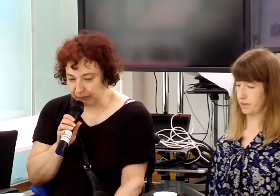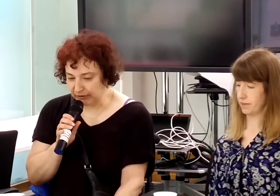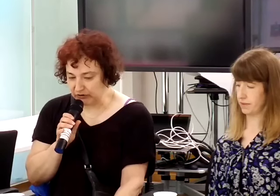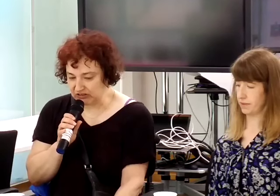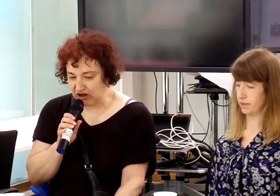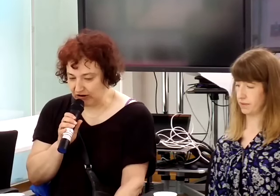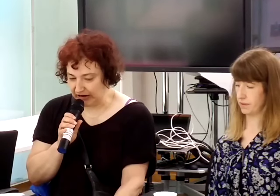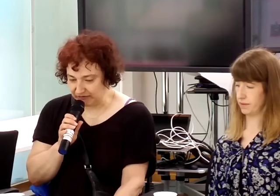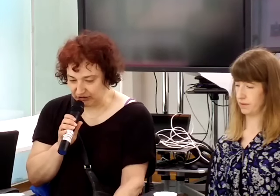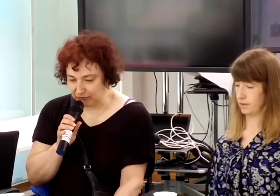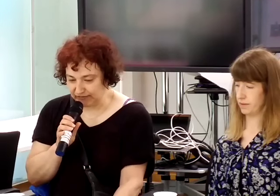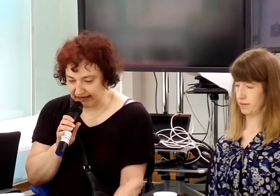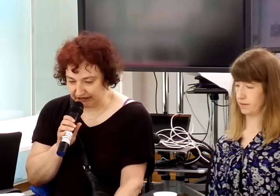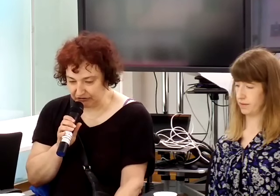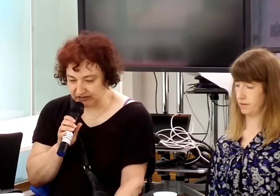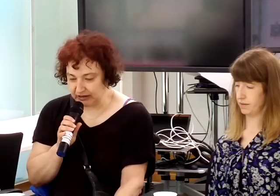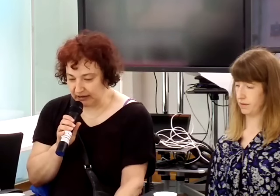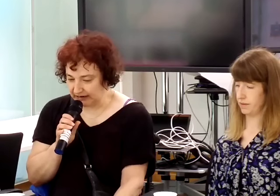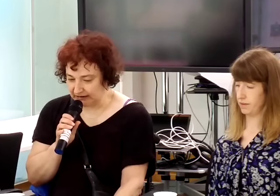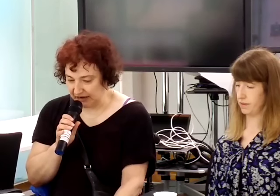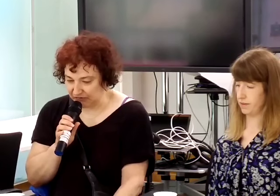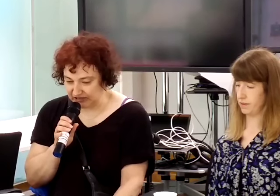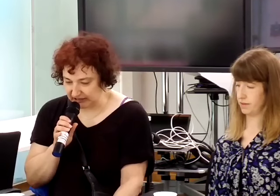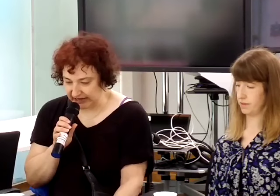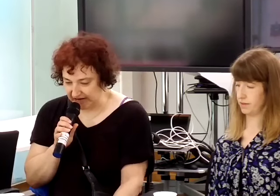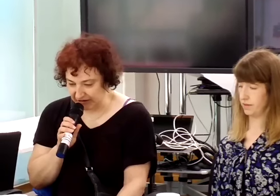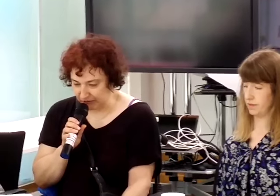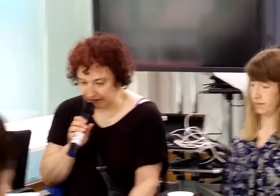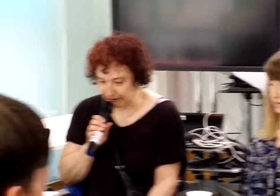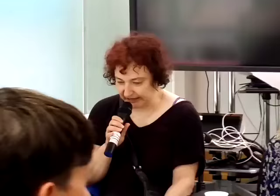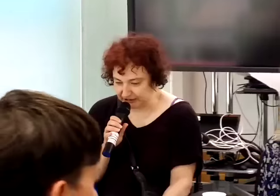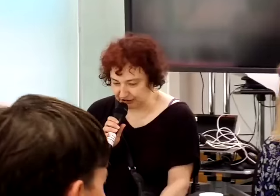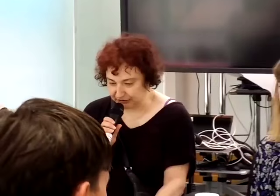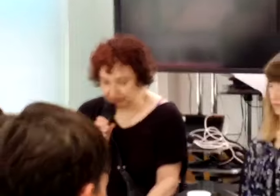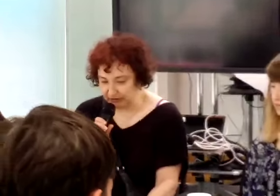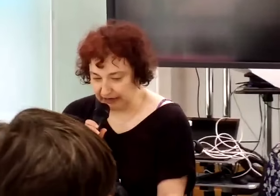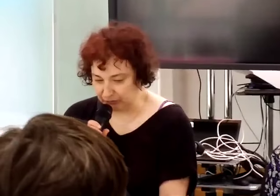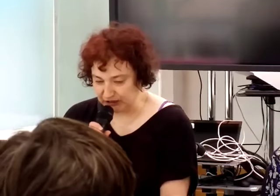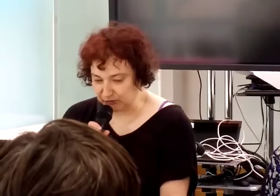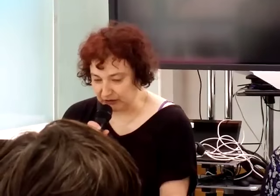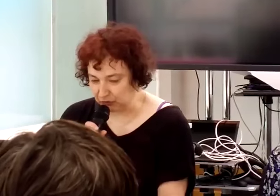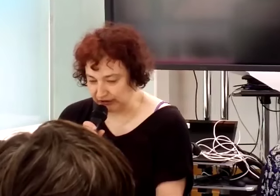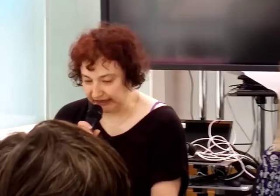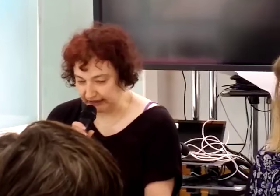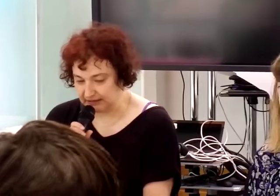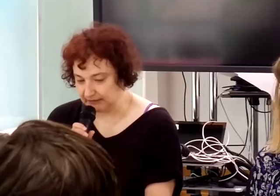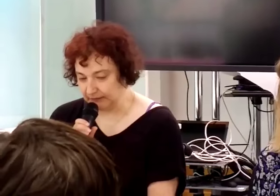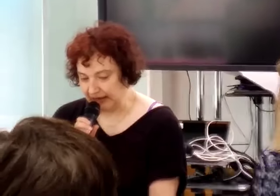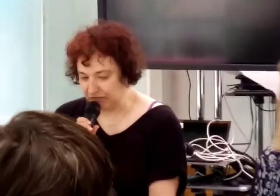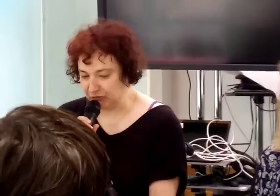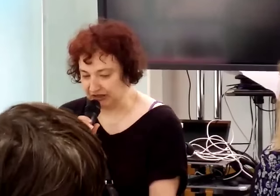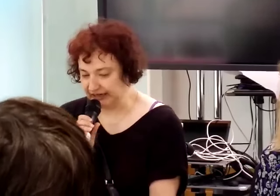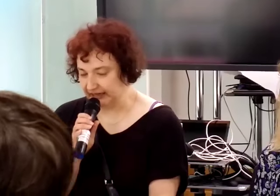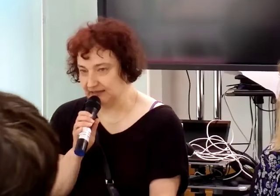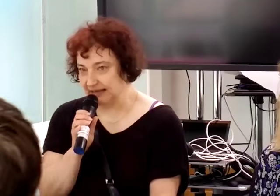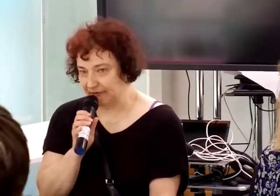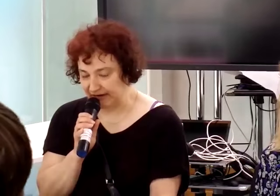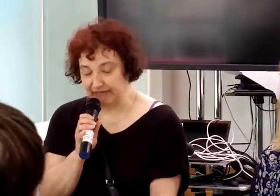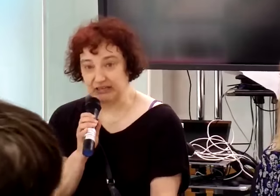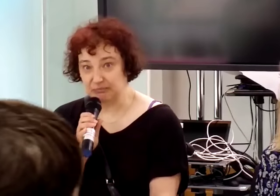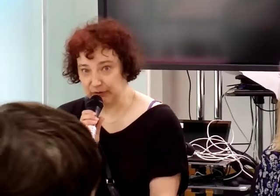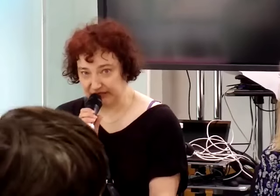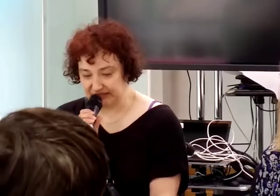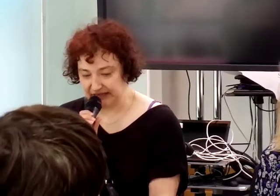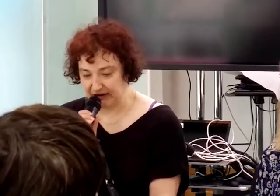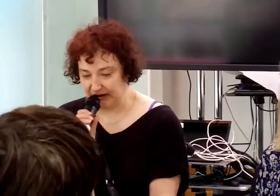welfare because our lives are not valued, and neither is the caring work they do, and which we all need, everyone needs,